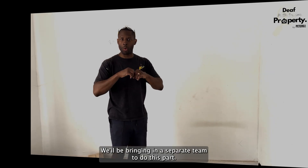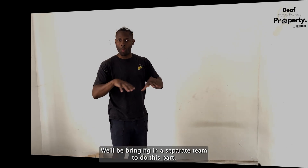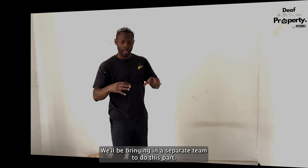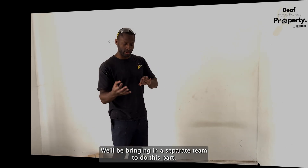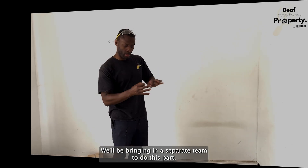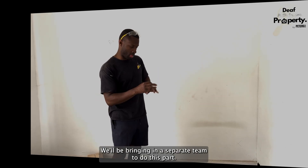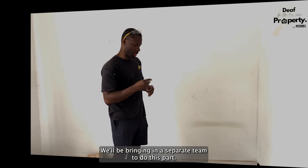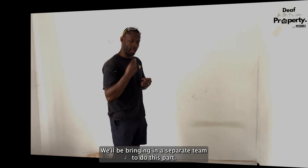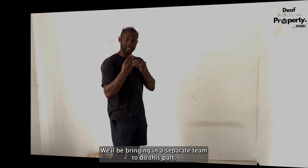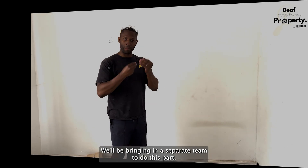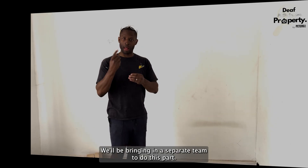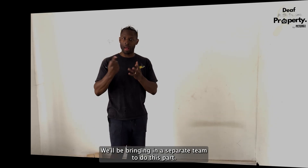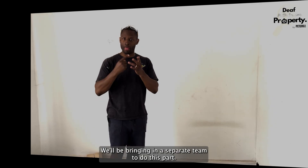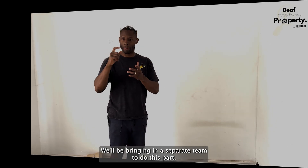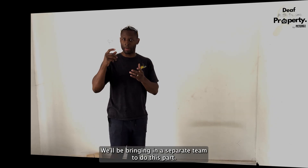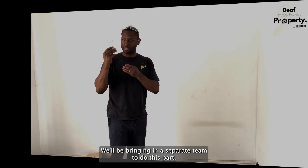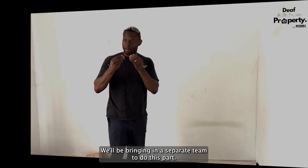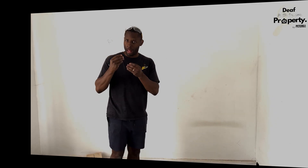We'll be bringing in a separate team to do this part.